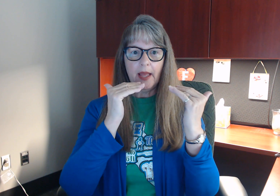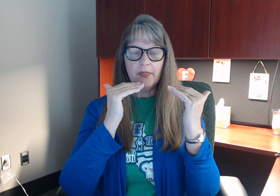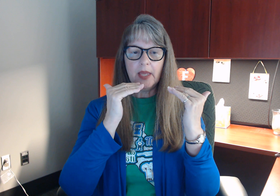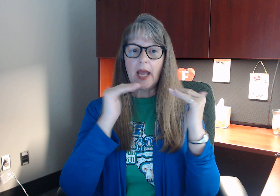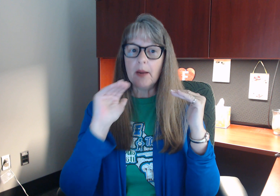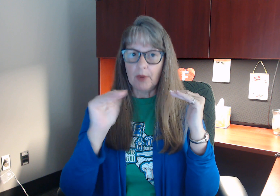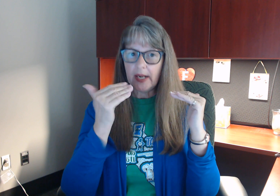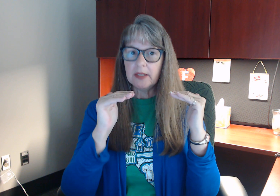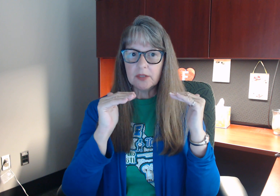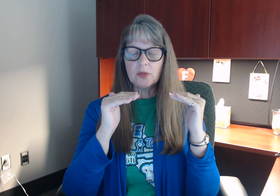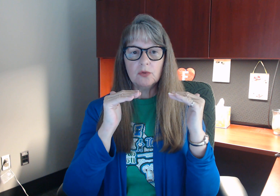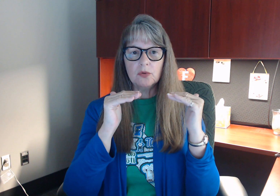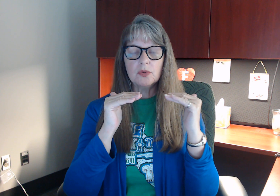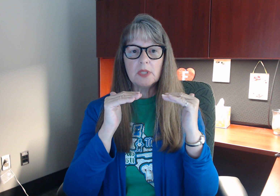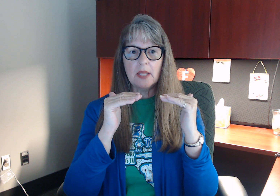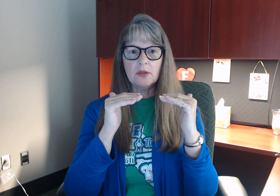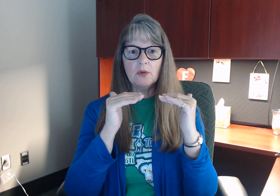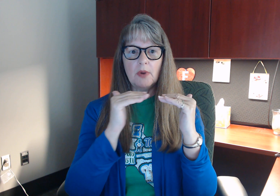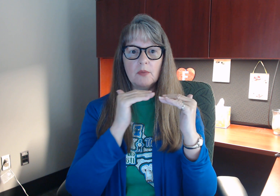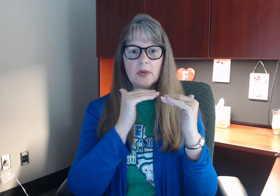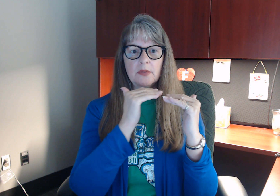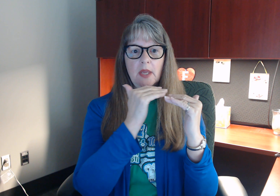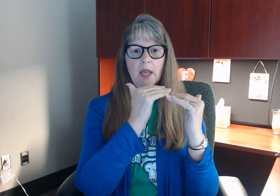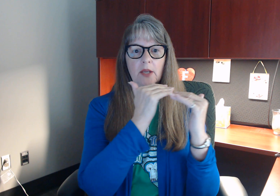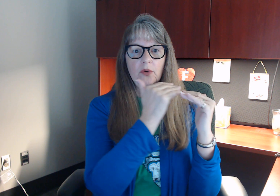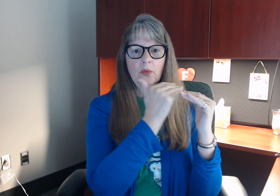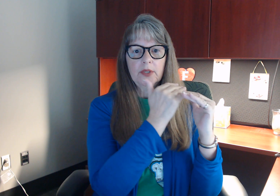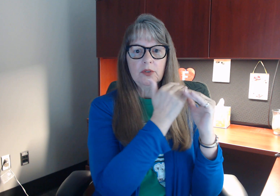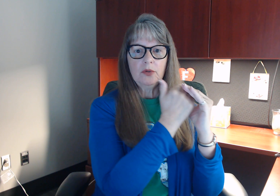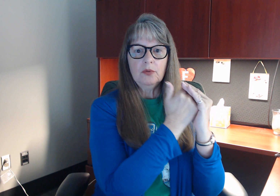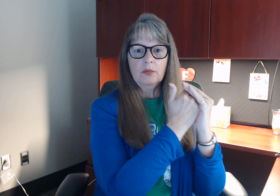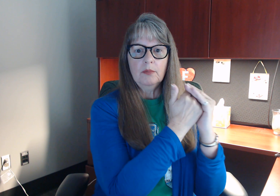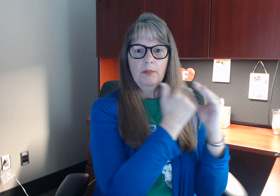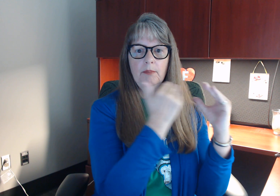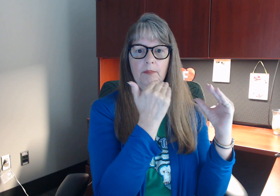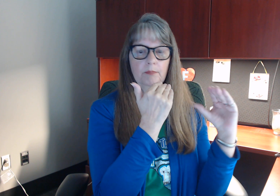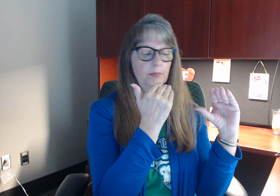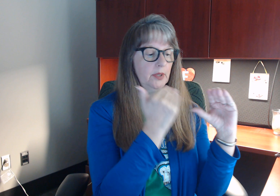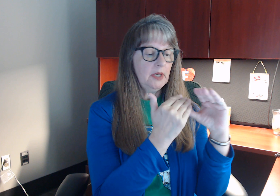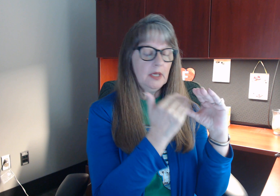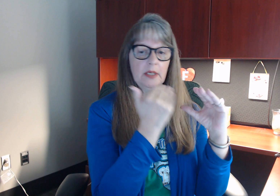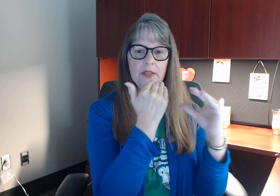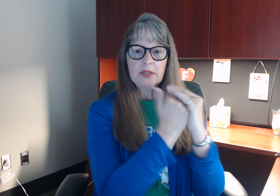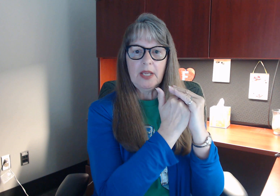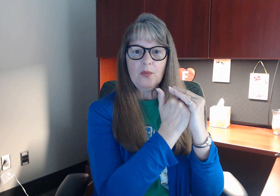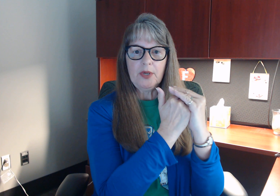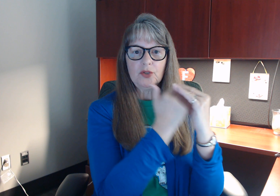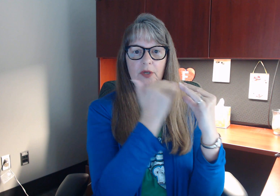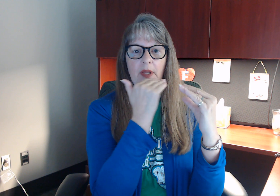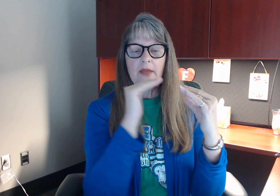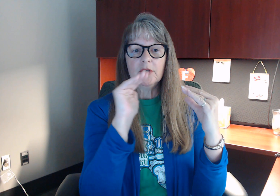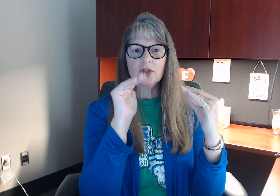And then I'm right-handed, so you use the hand that you write with, and you're going to put it in a sandwich. This is all